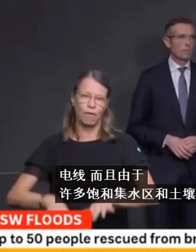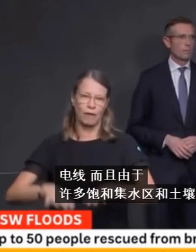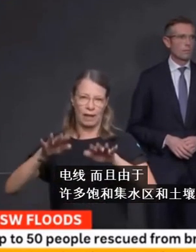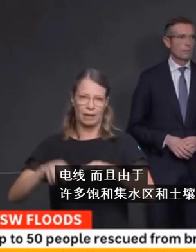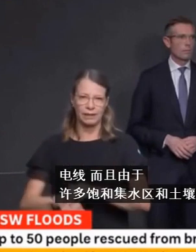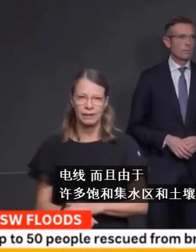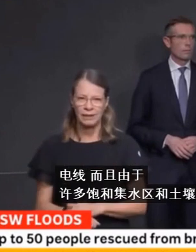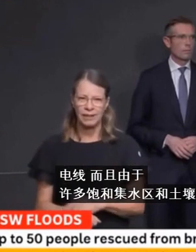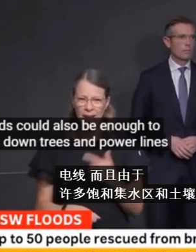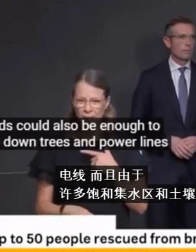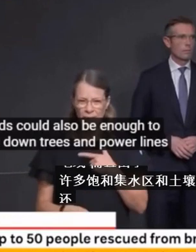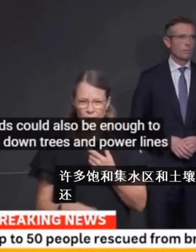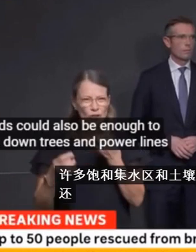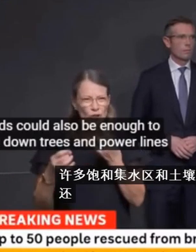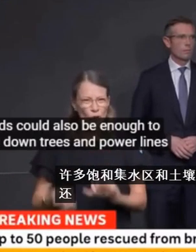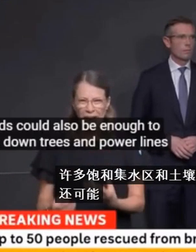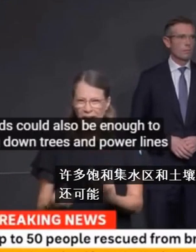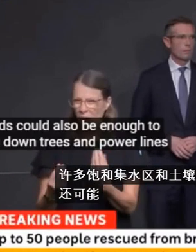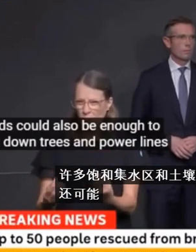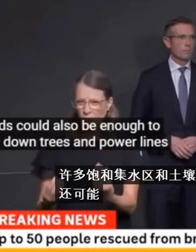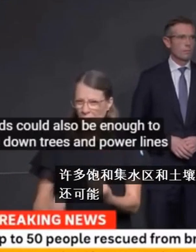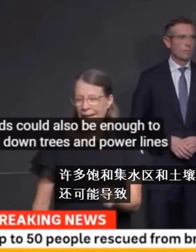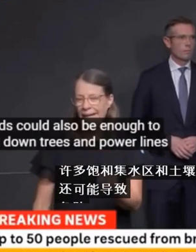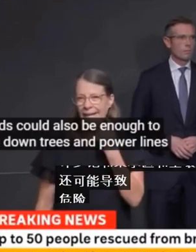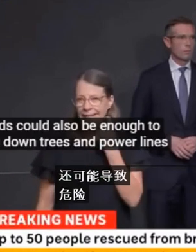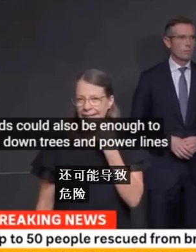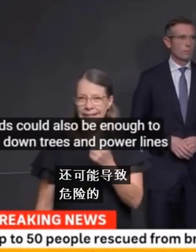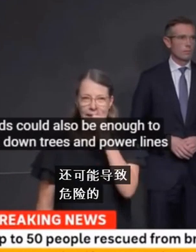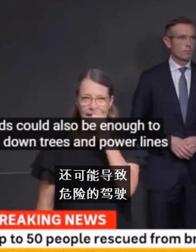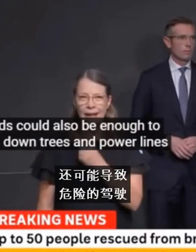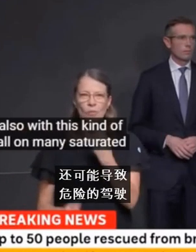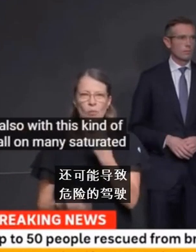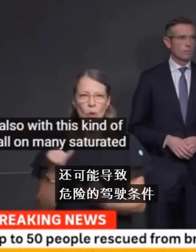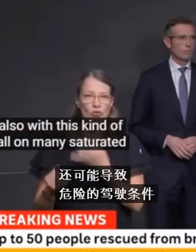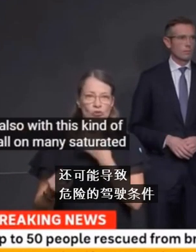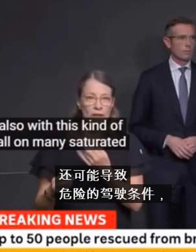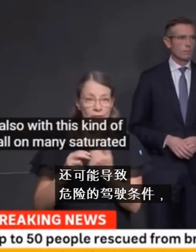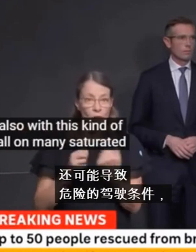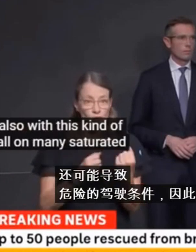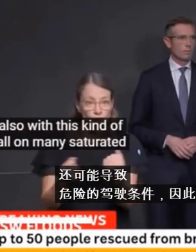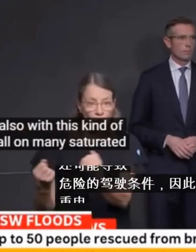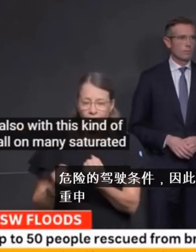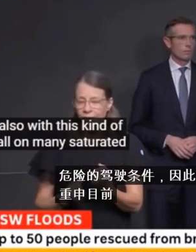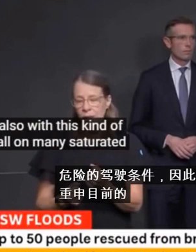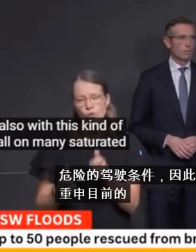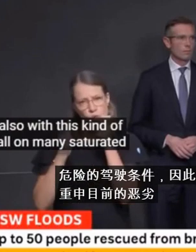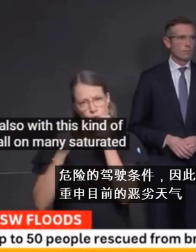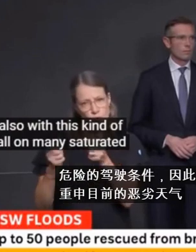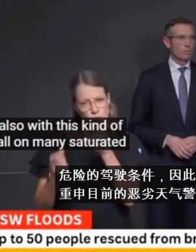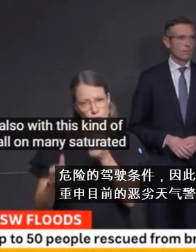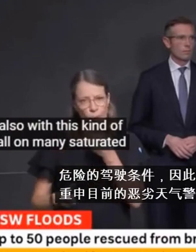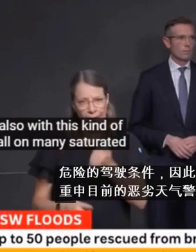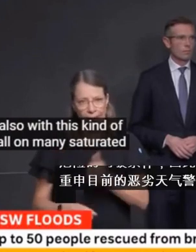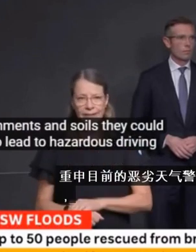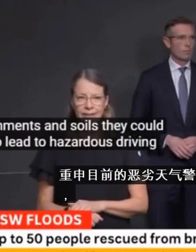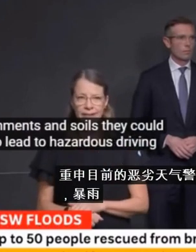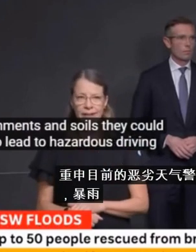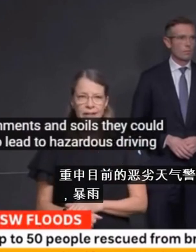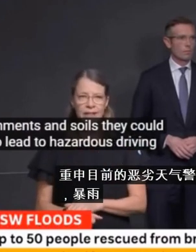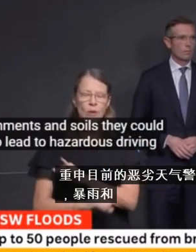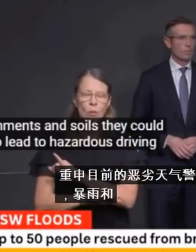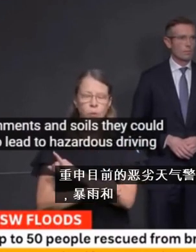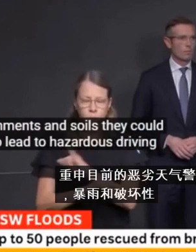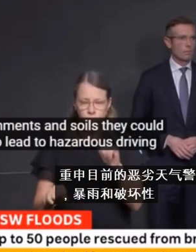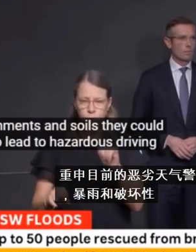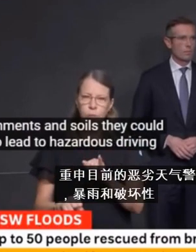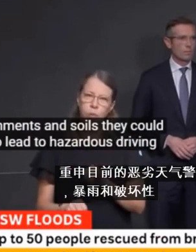on many saturated catchments and soils, it could also lead to hazardous driving conditions. So to reiterate, severe weather warnings current for